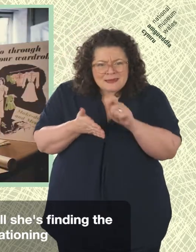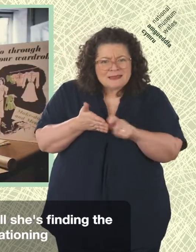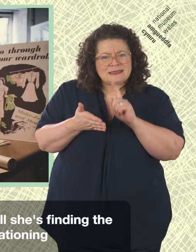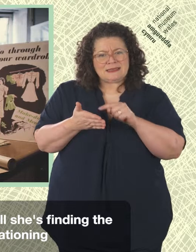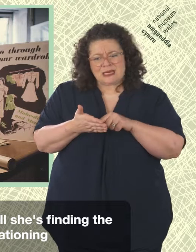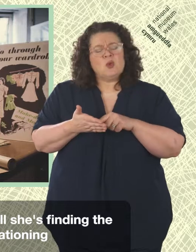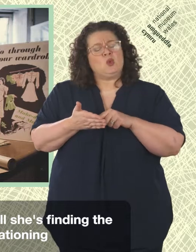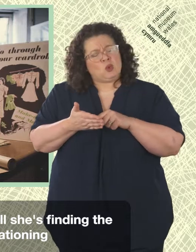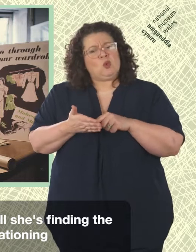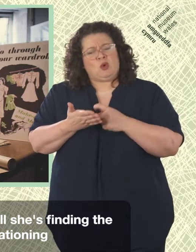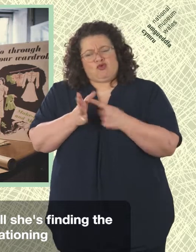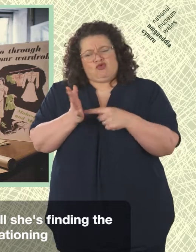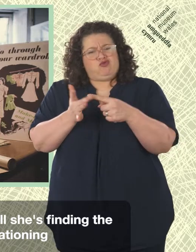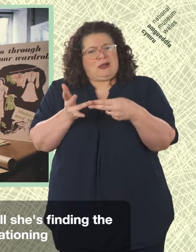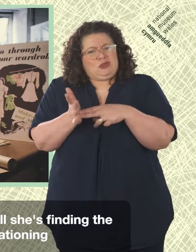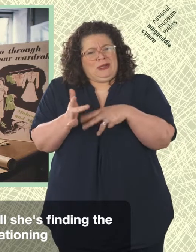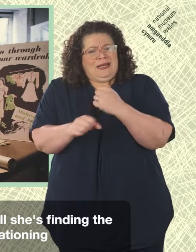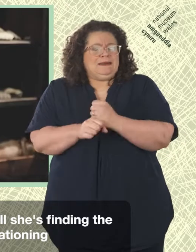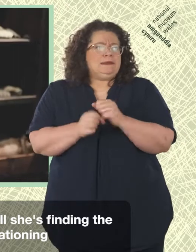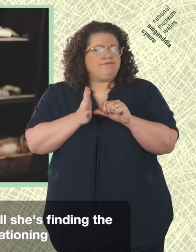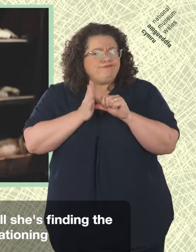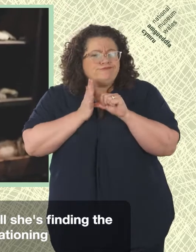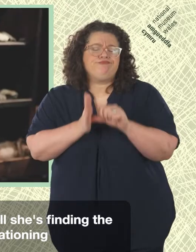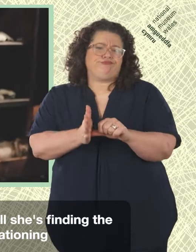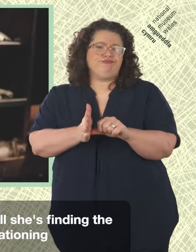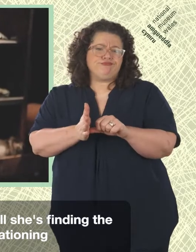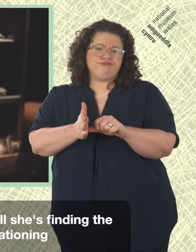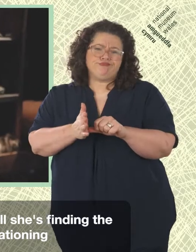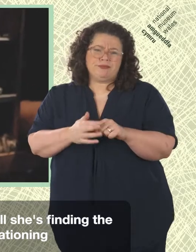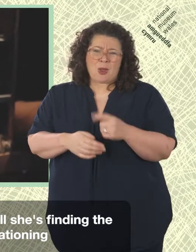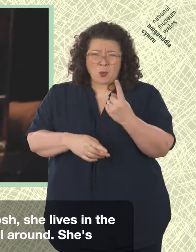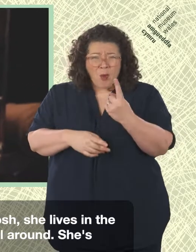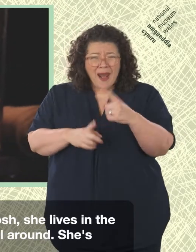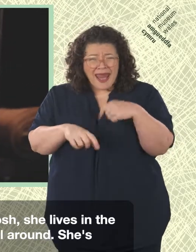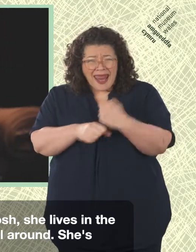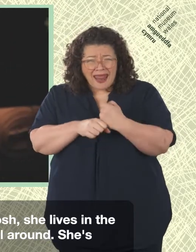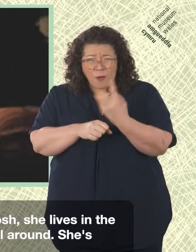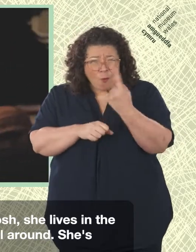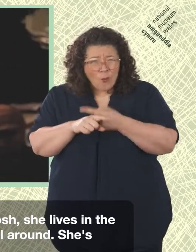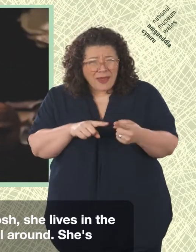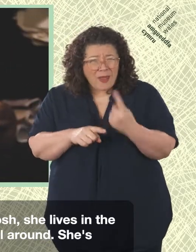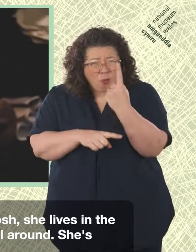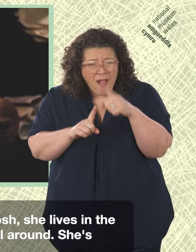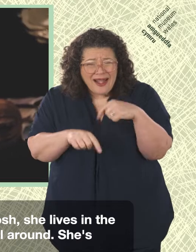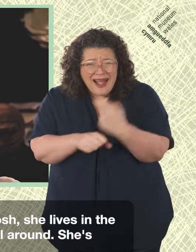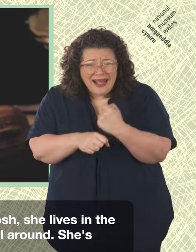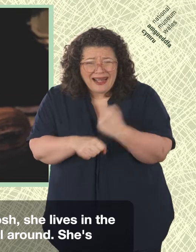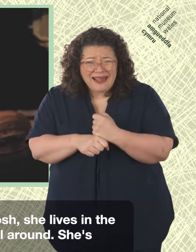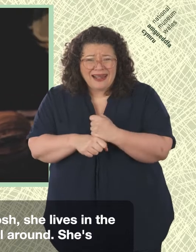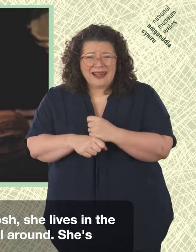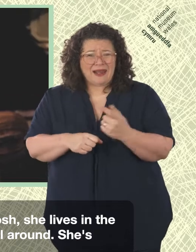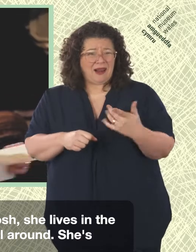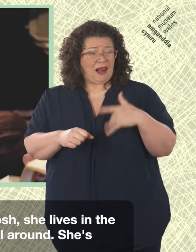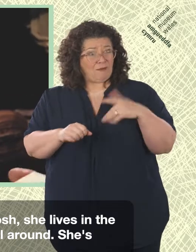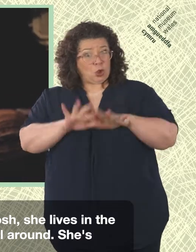Mary writes, well, she's finding the rationing tough. The rationing tough, with 1 egg a week. Gosh,